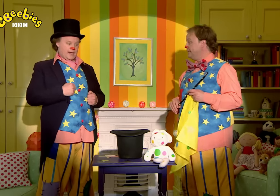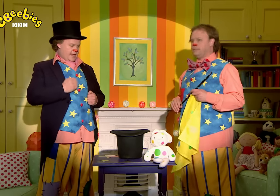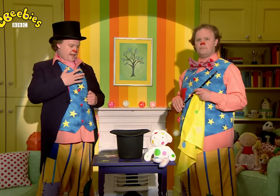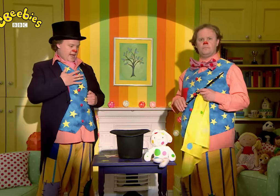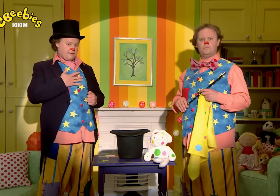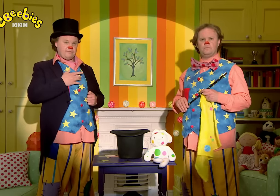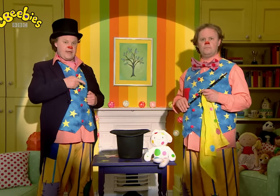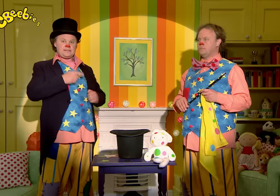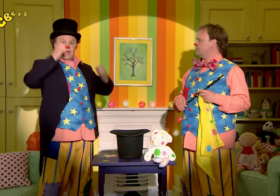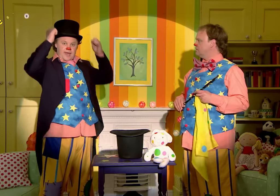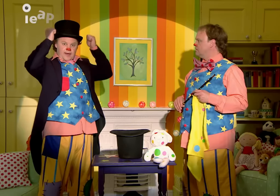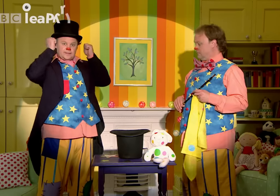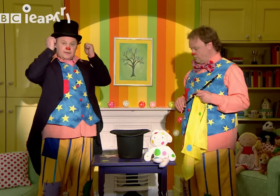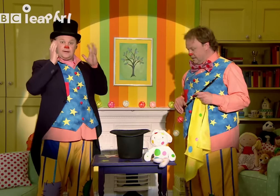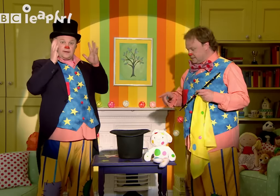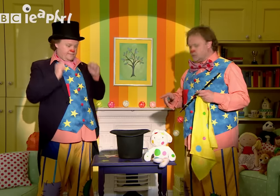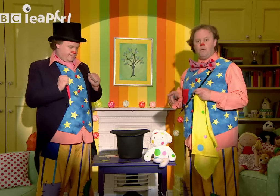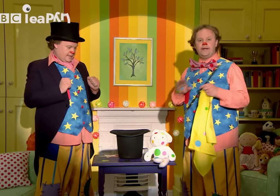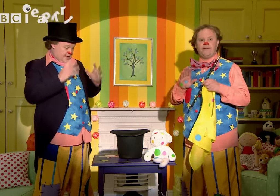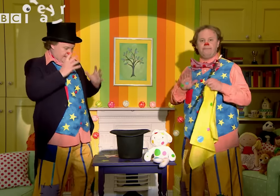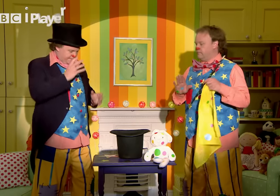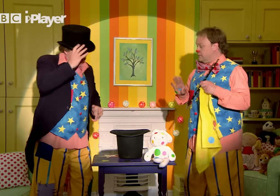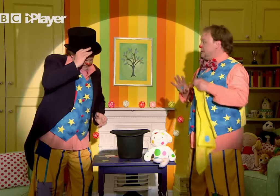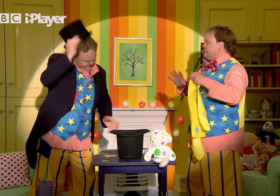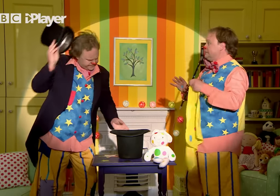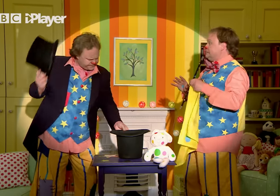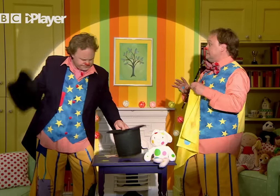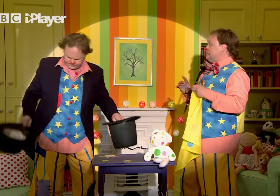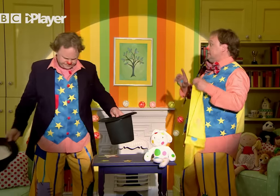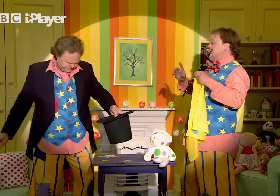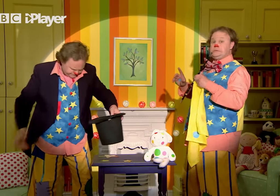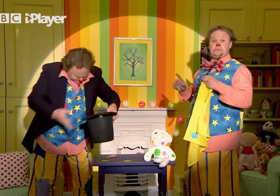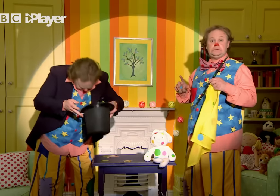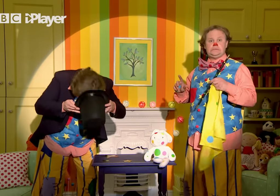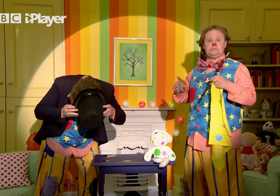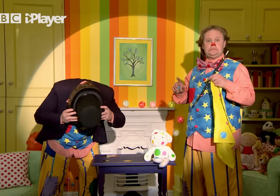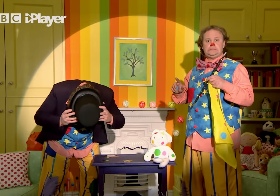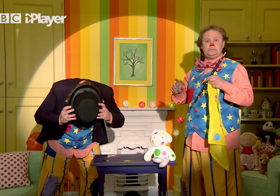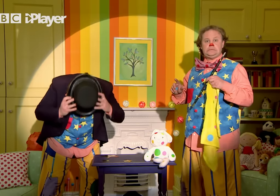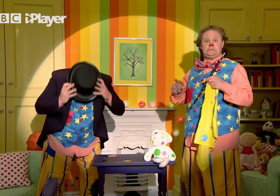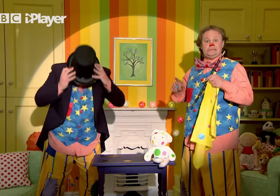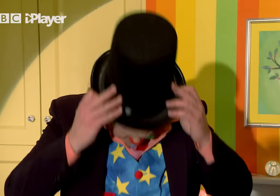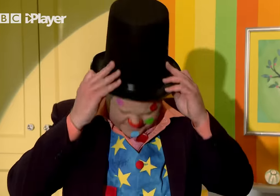I love that hat. No. Wait, Lord Tumble, that's a magic hat.